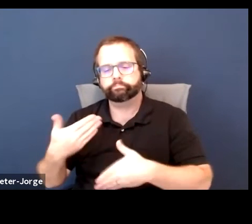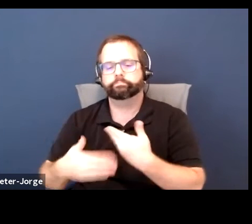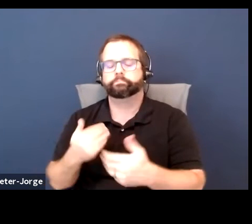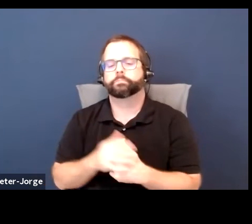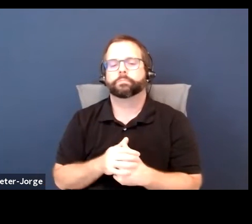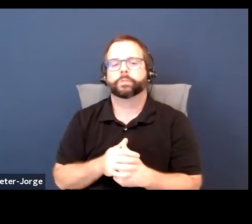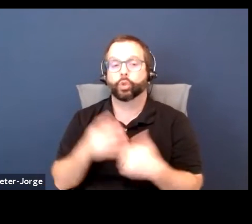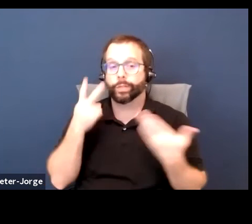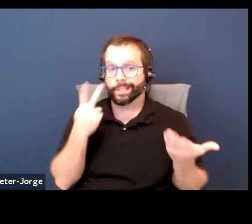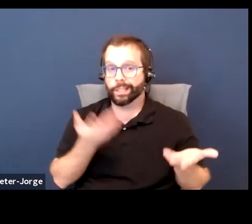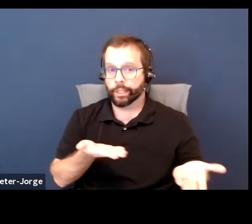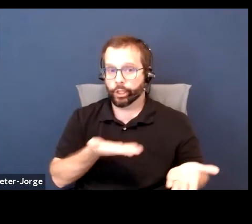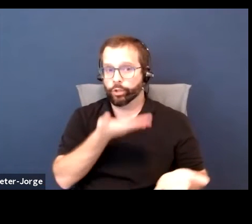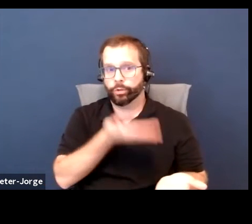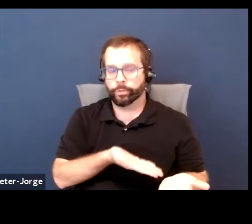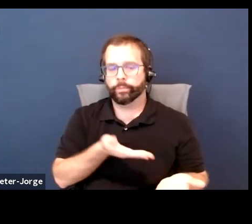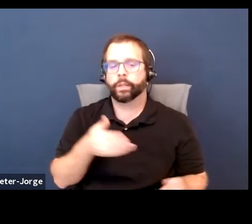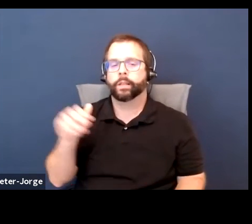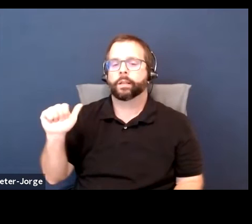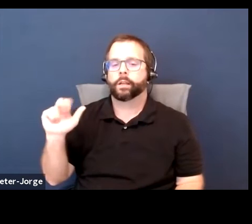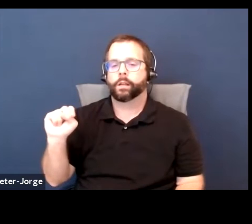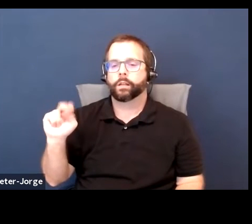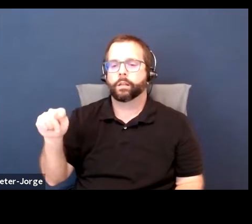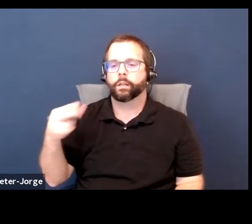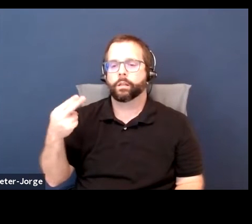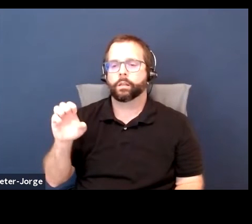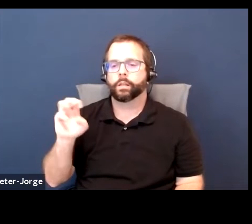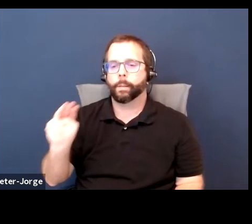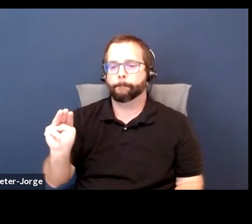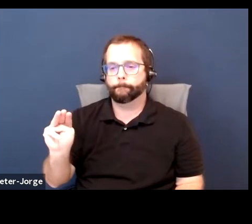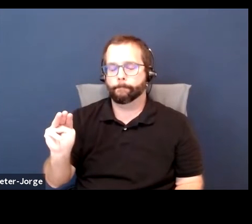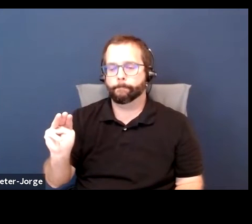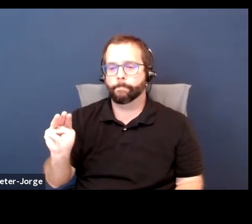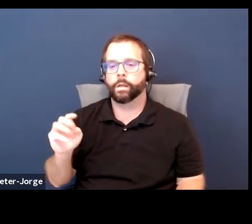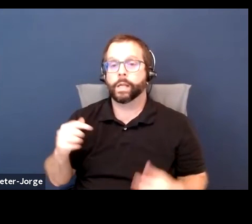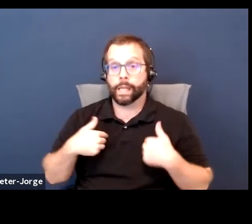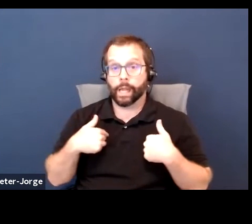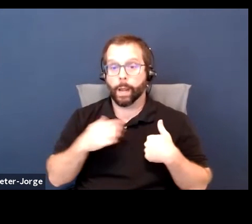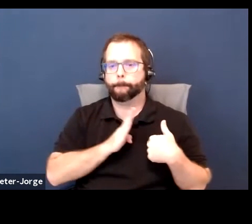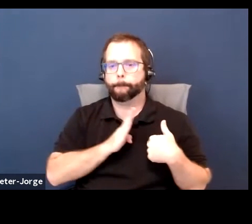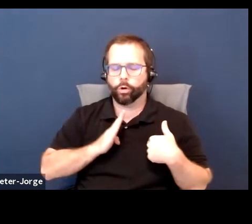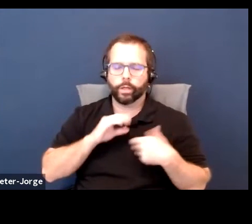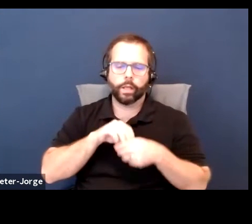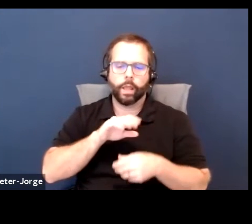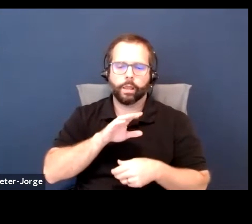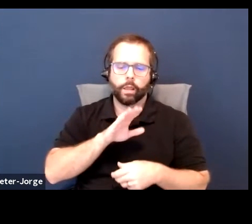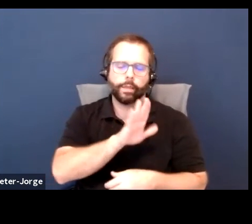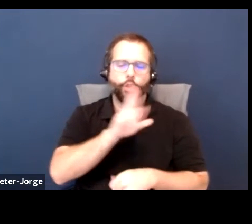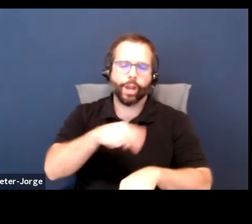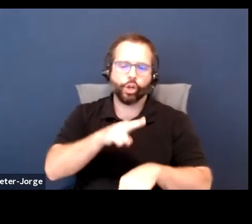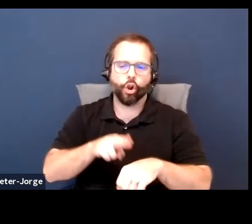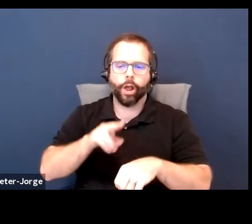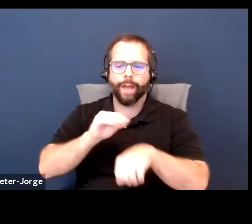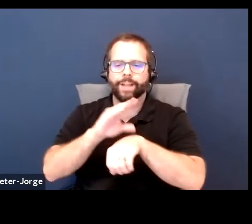is Anthem, who I'm on the board of the National Advisory Board within Anthem, and I'm